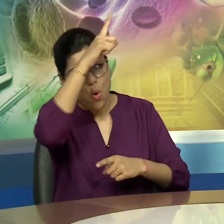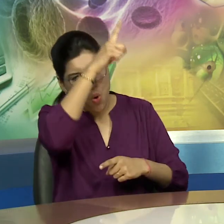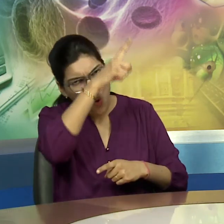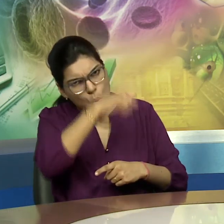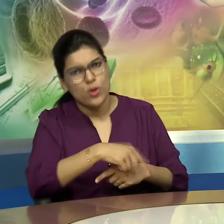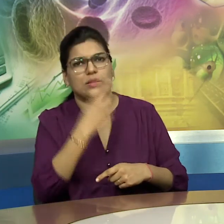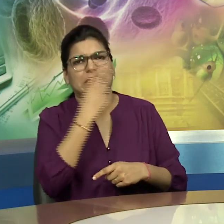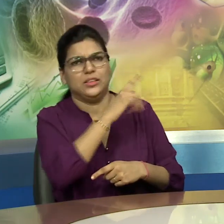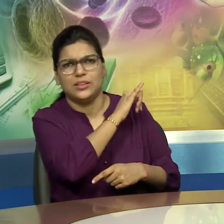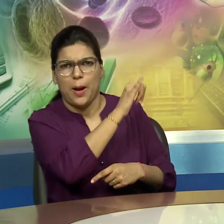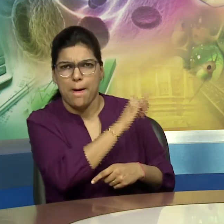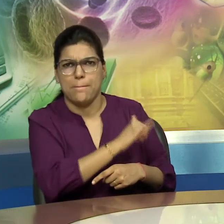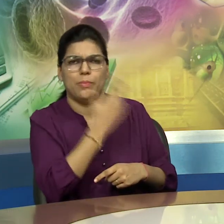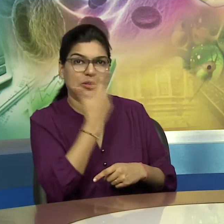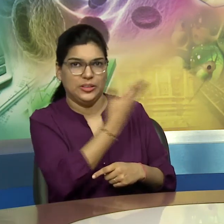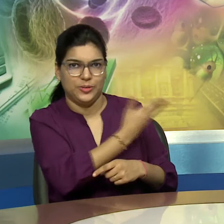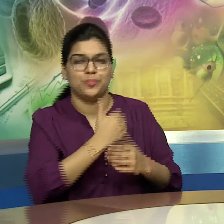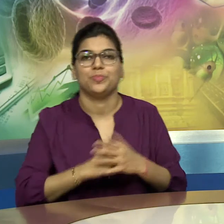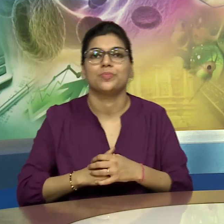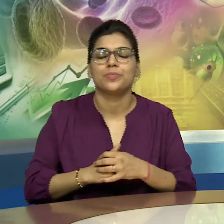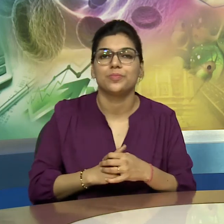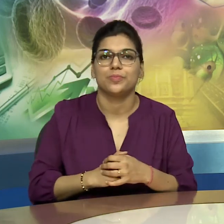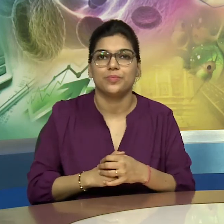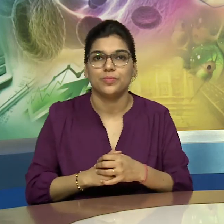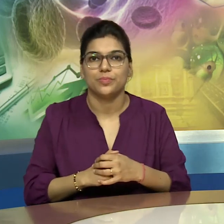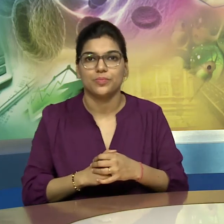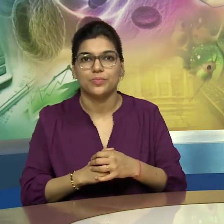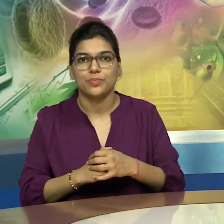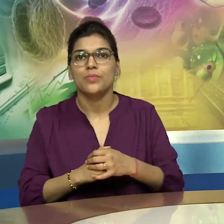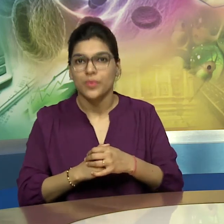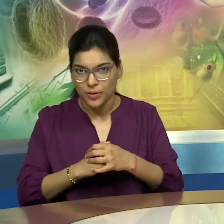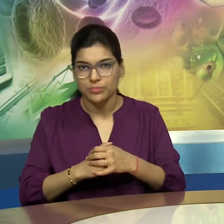you can see the verbs which can use ed,